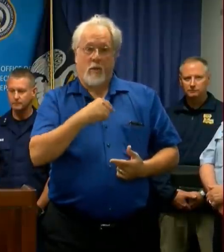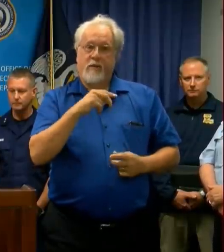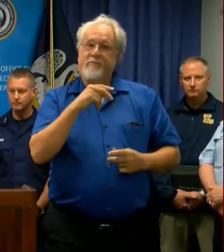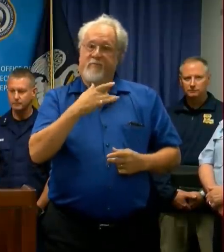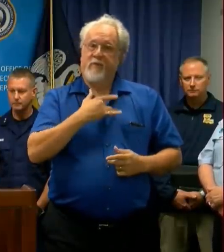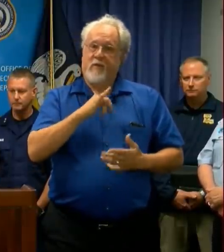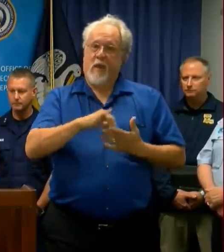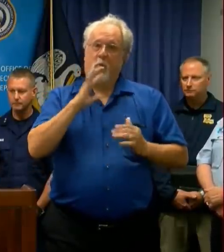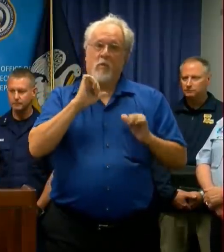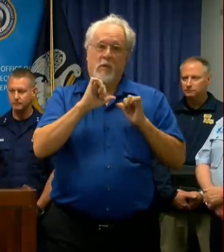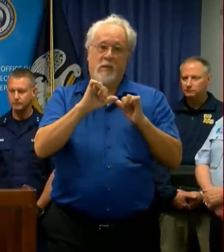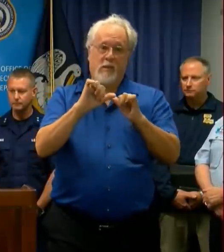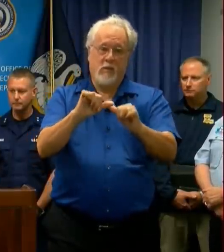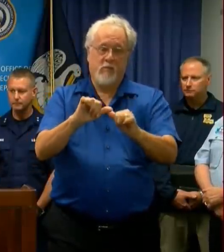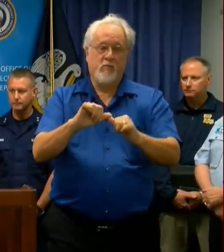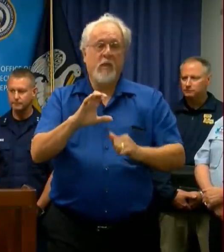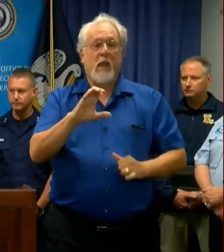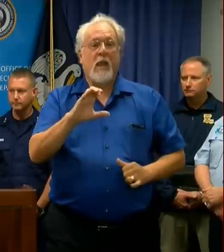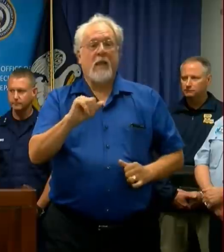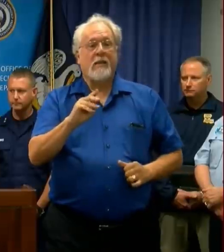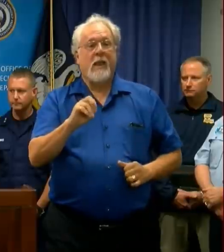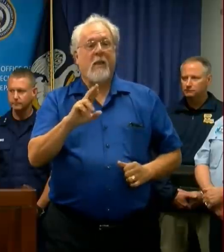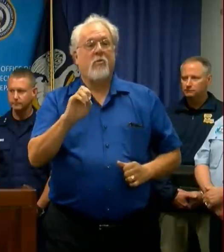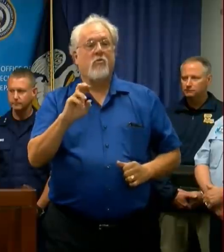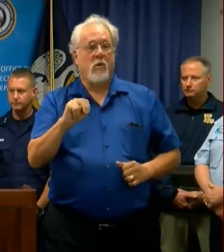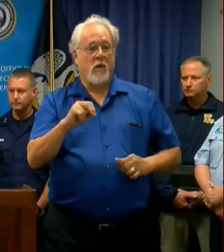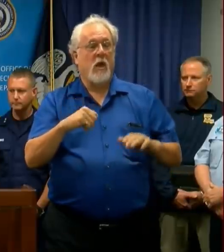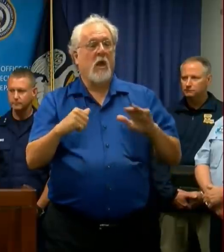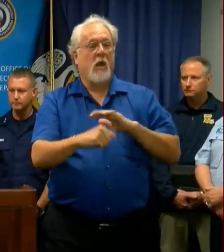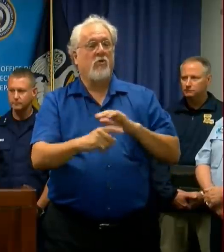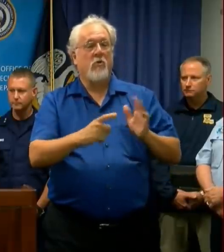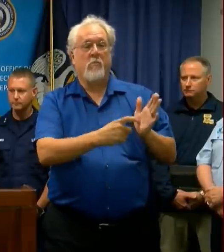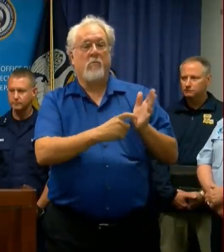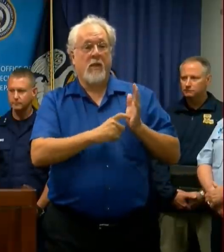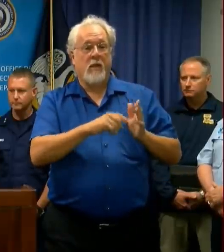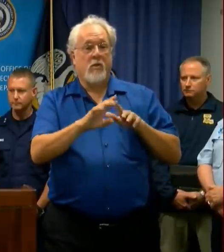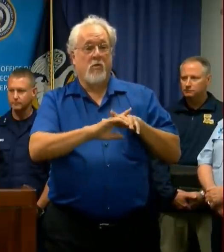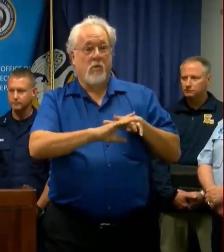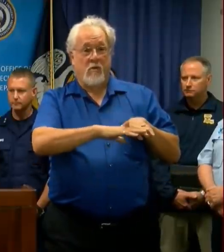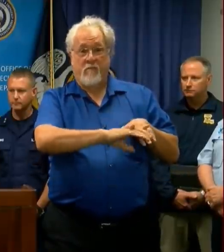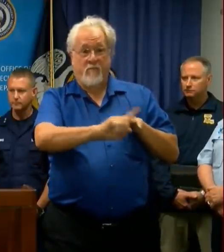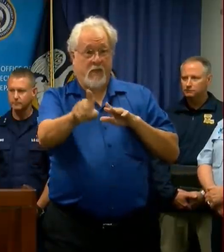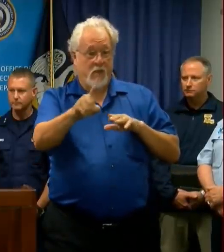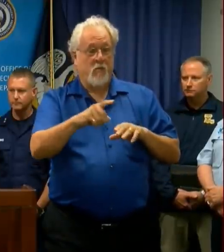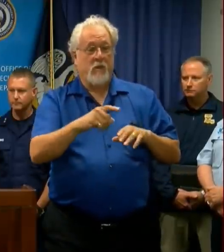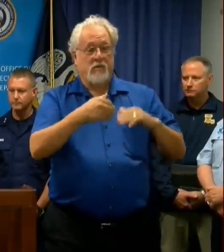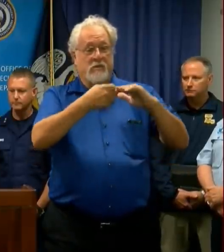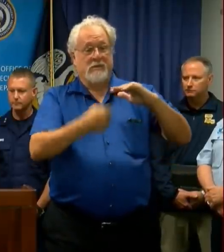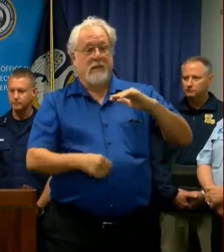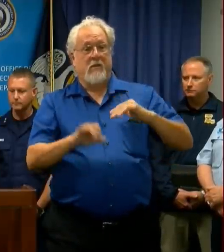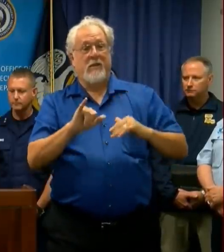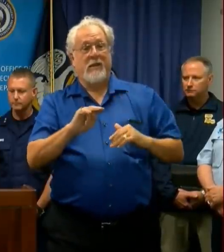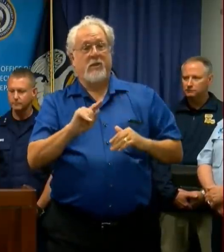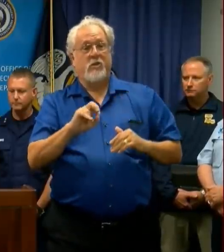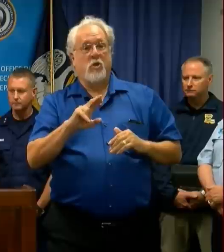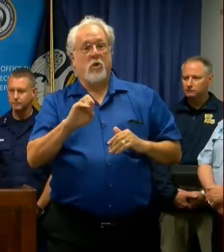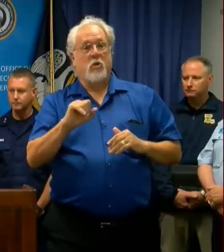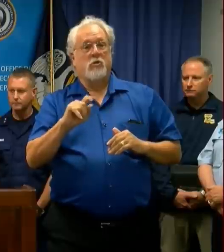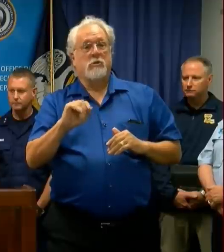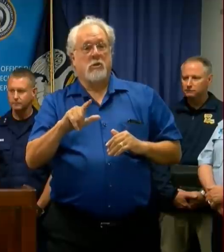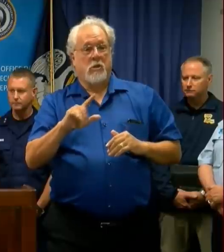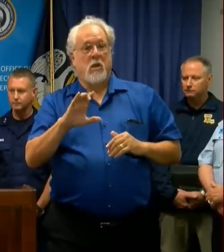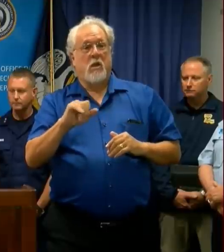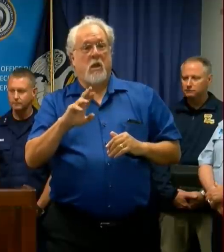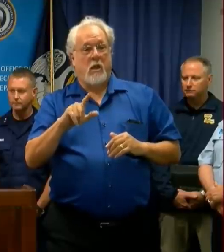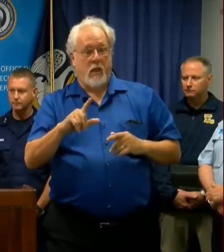continue. Cameron Parish remains under a mandatory evacuation south of Intercoastal Canal,